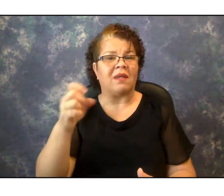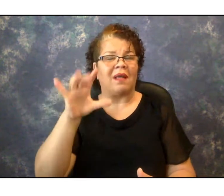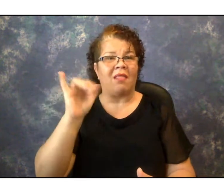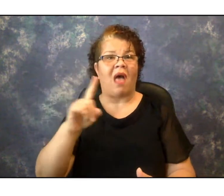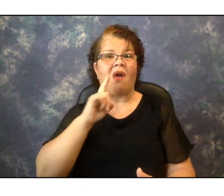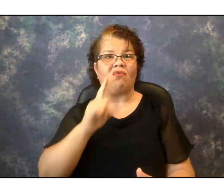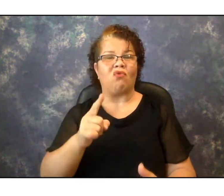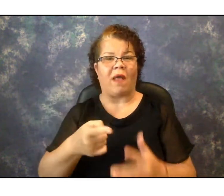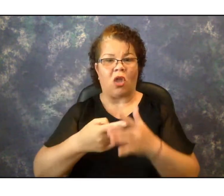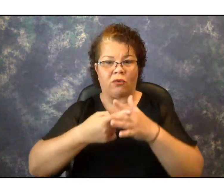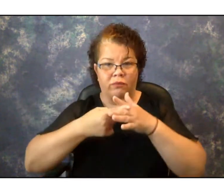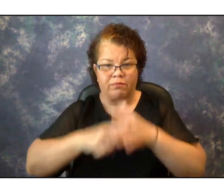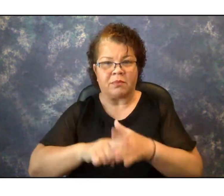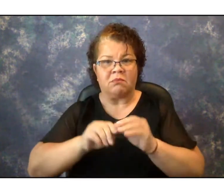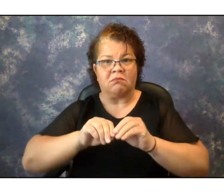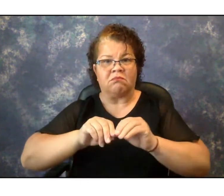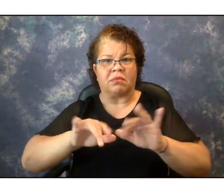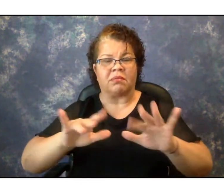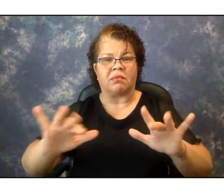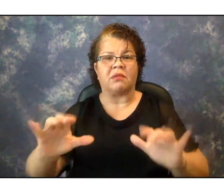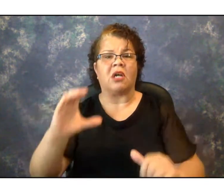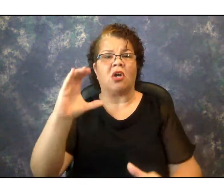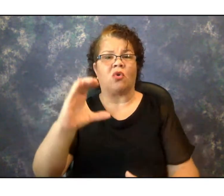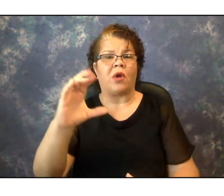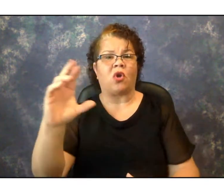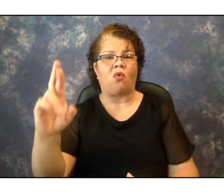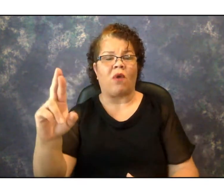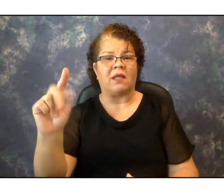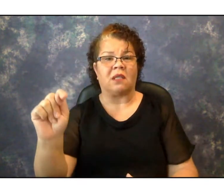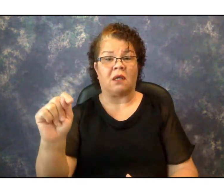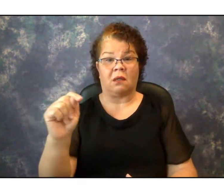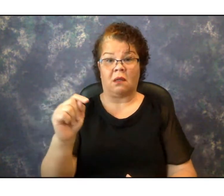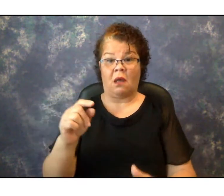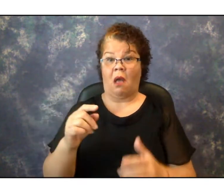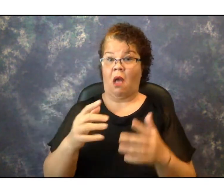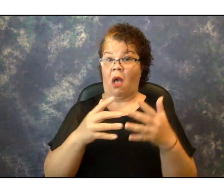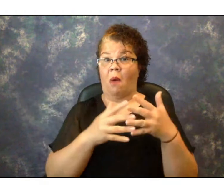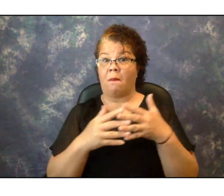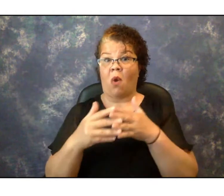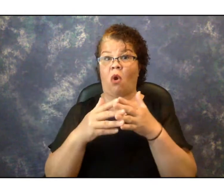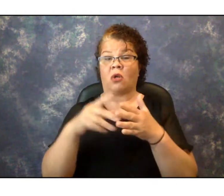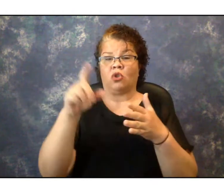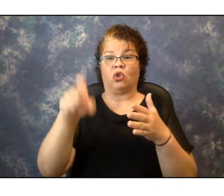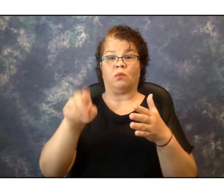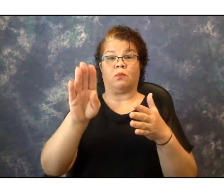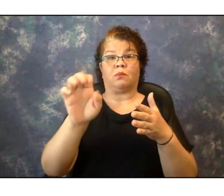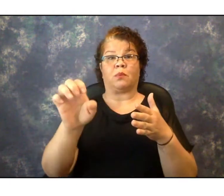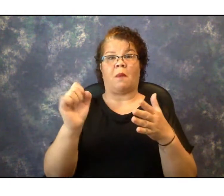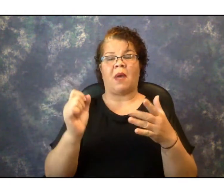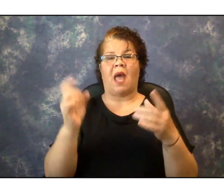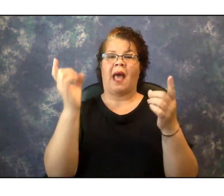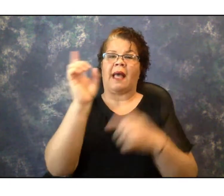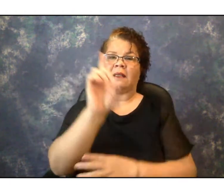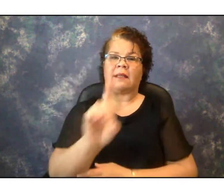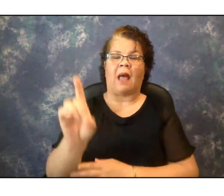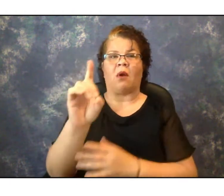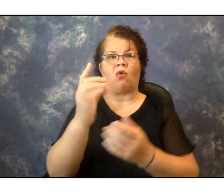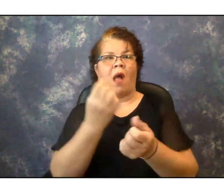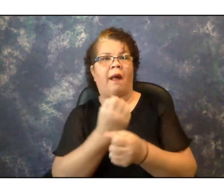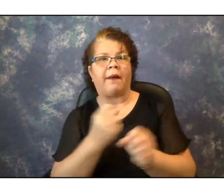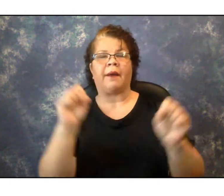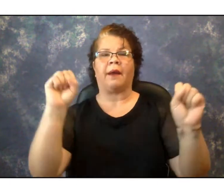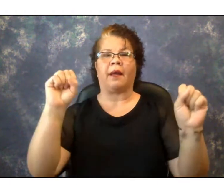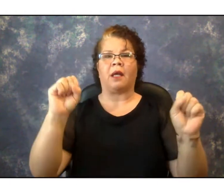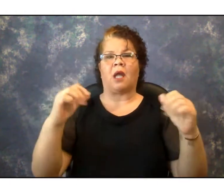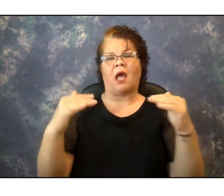idea that, America is supposed to be a democratic, just place, equal protection under the law. But for